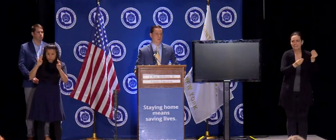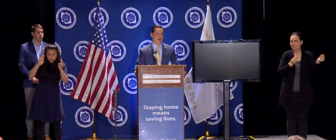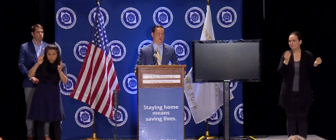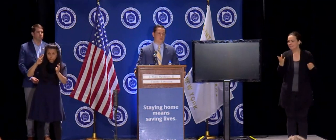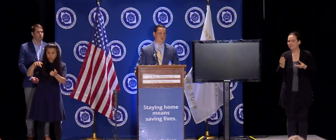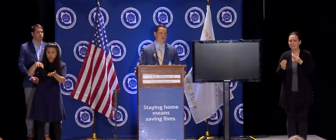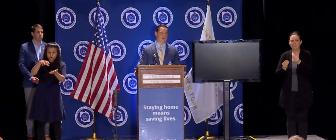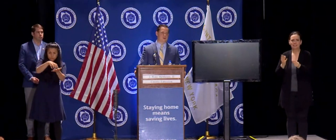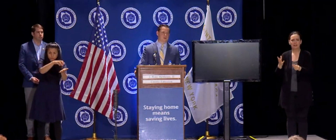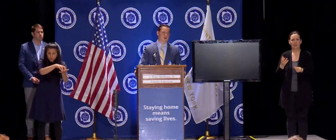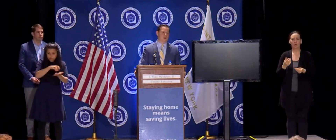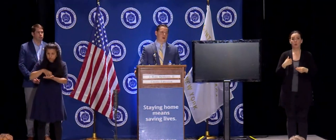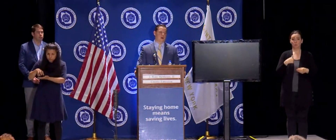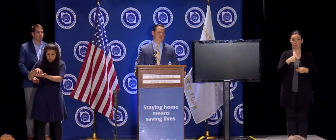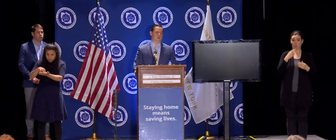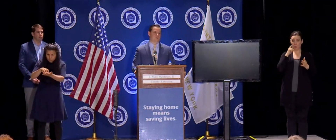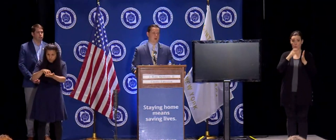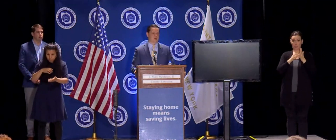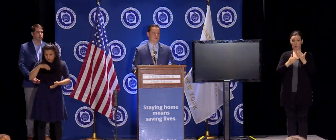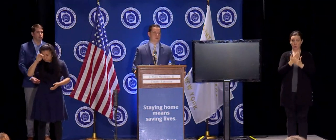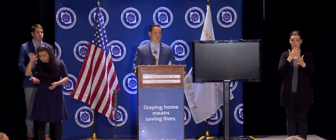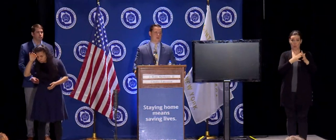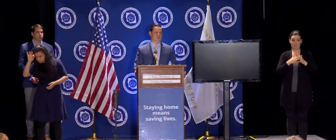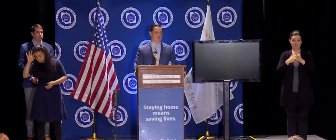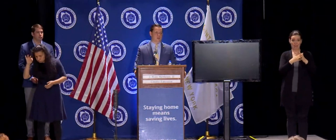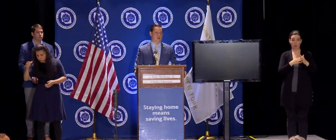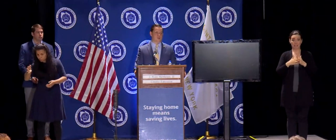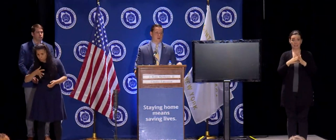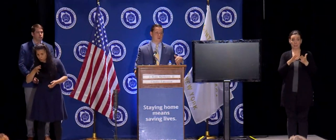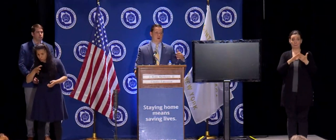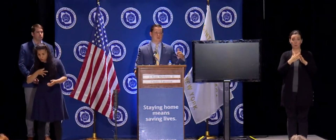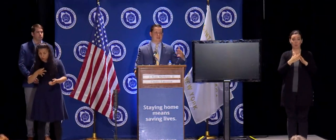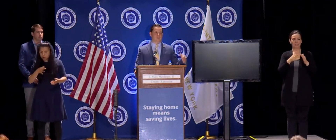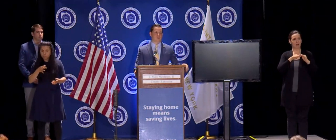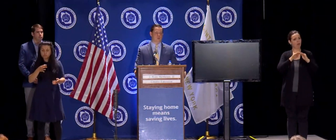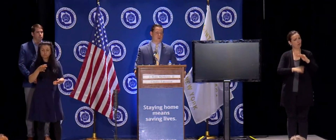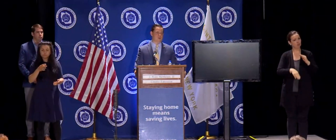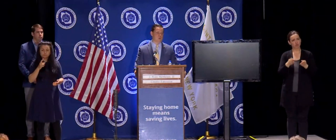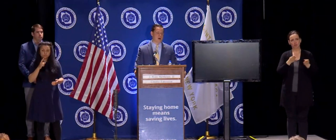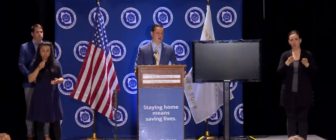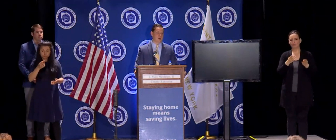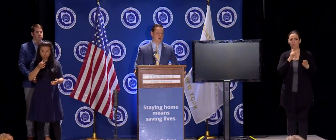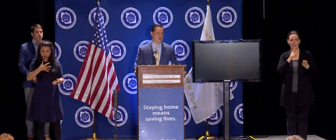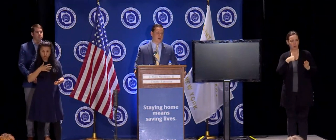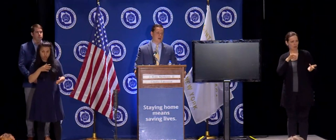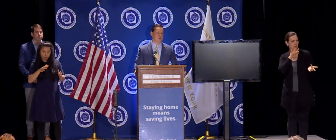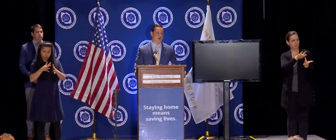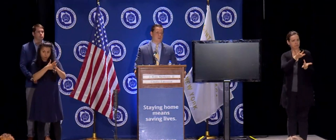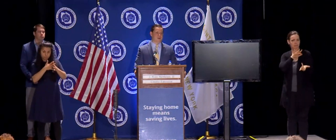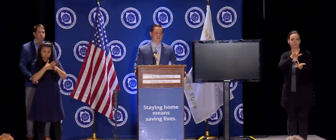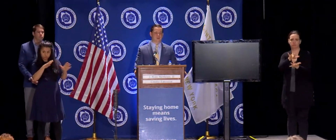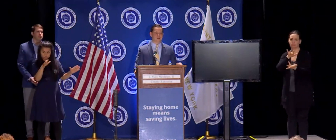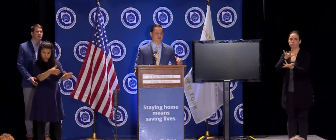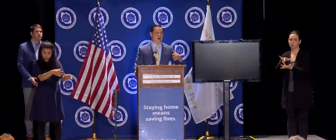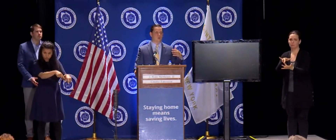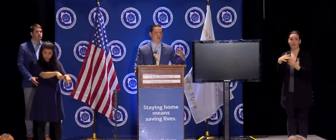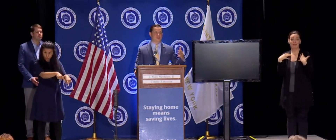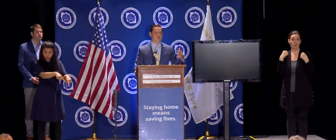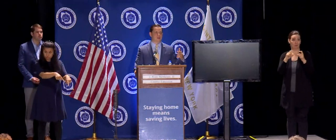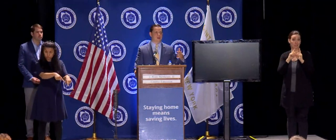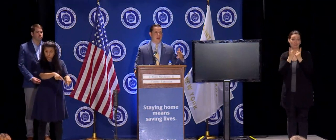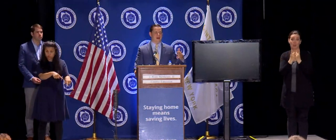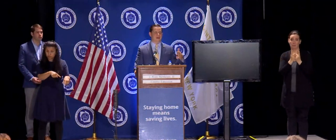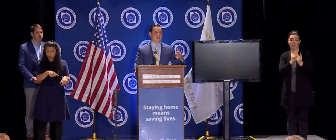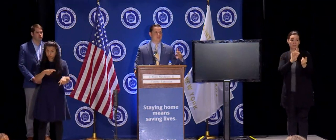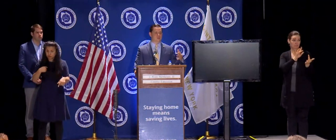Our new American communities, some of our traditionally underserved, underinvested communities as well, with our health department. They do this